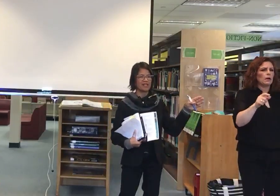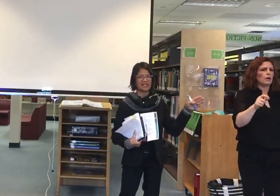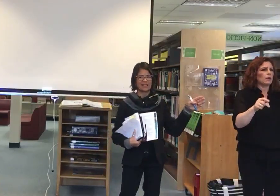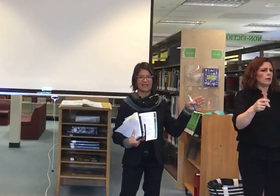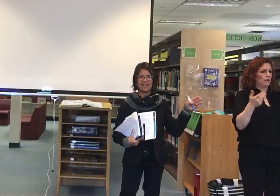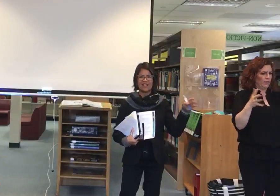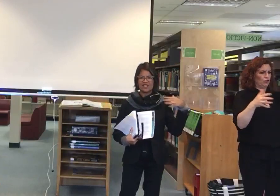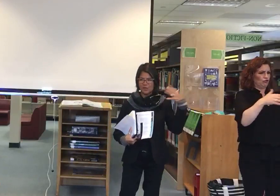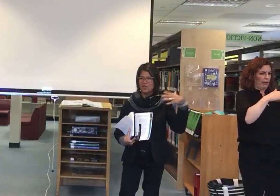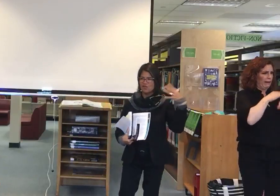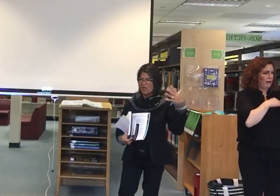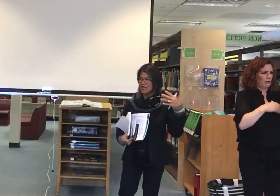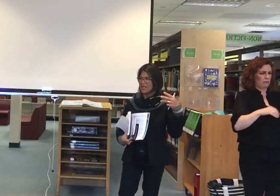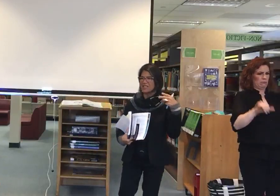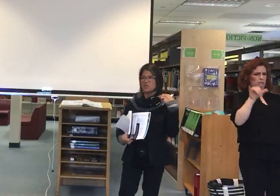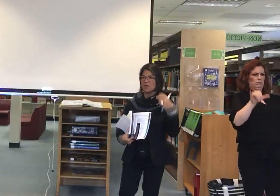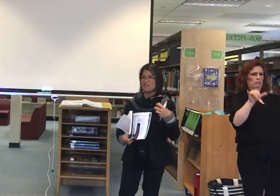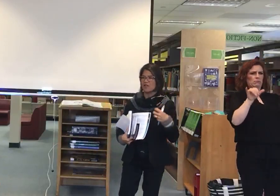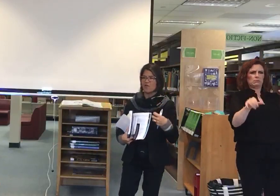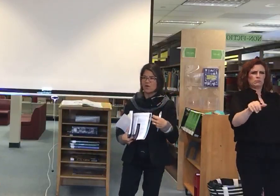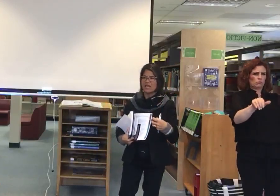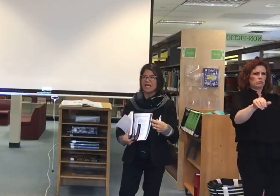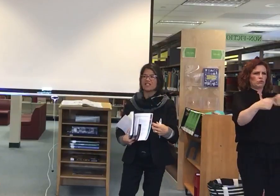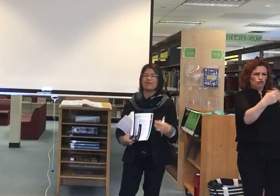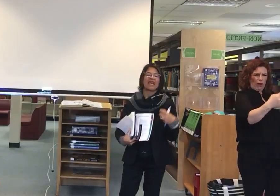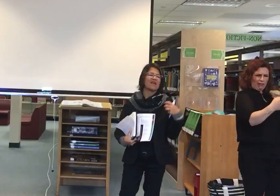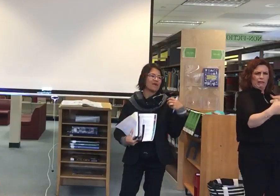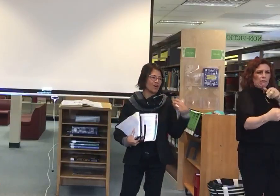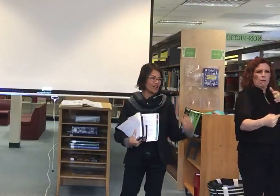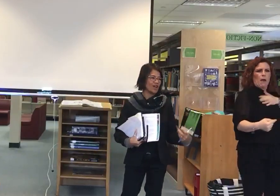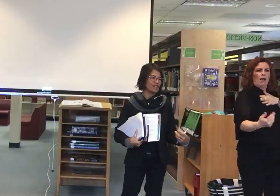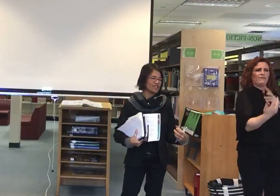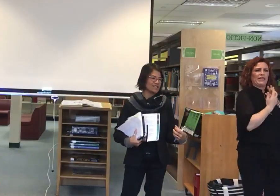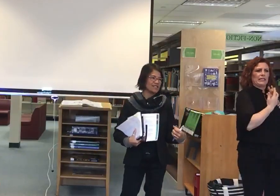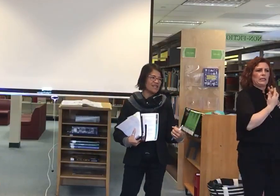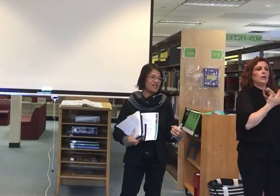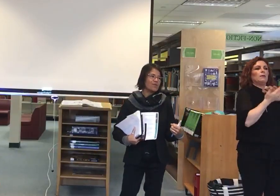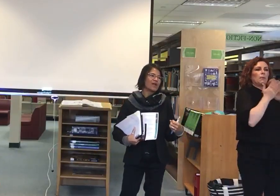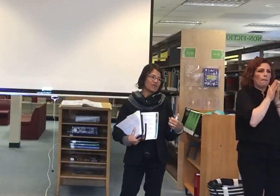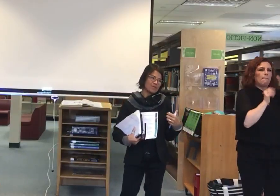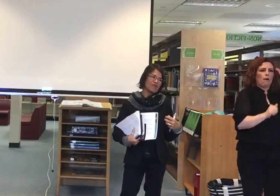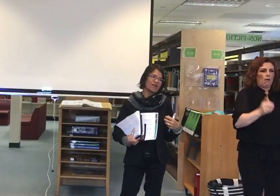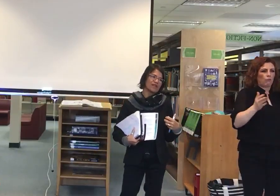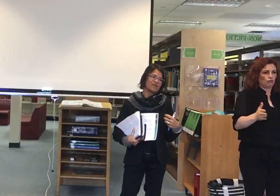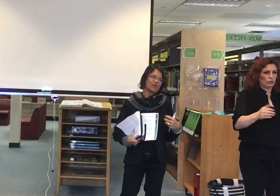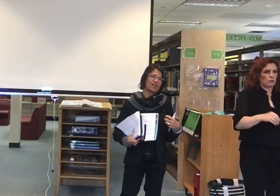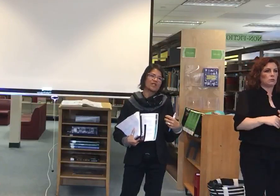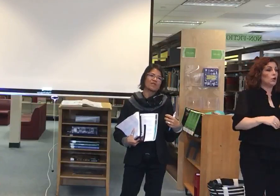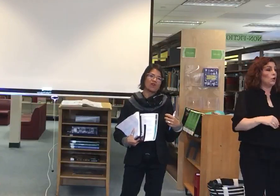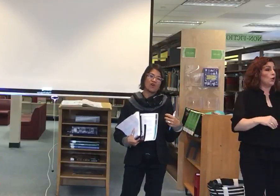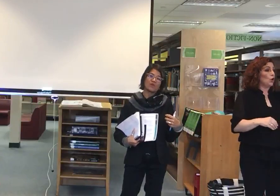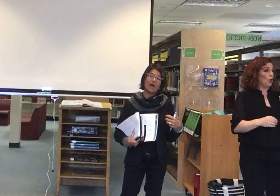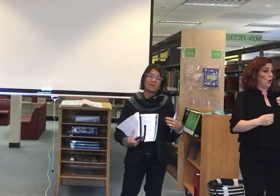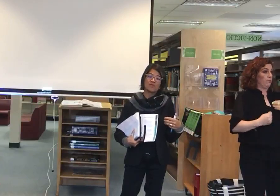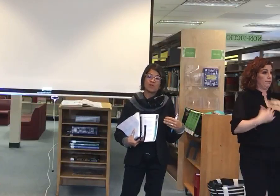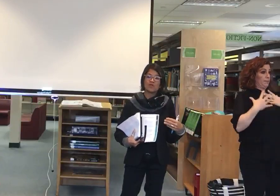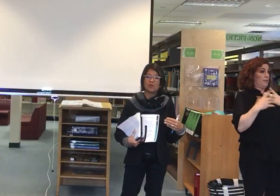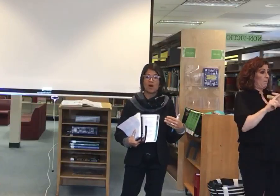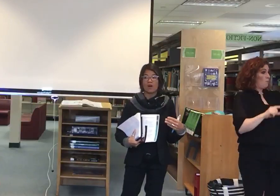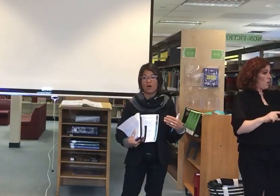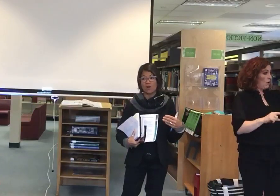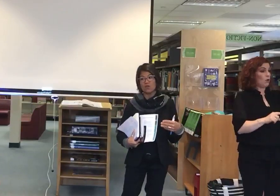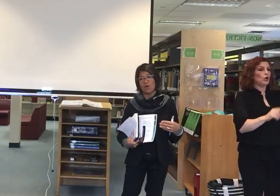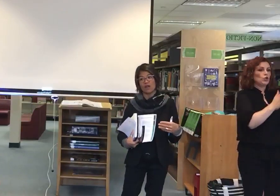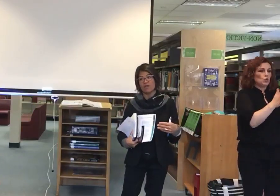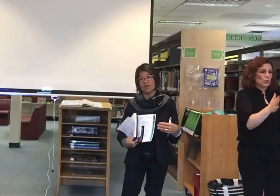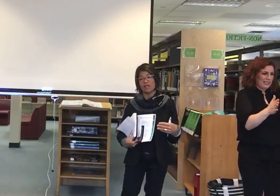when she realized that she was struggling and it just wasn't her forte, and she became an audiologist. But some of her inspiration was to also help students who